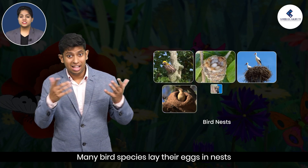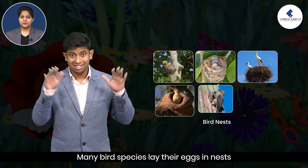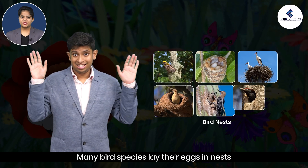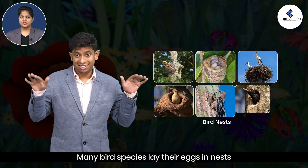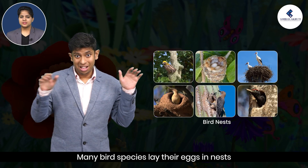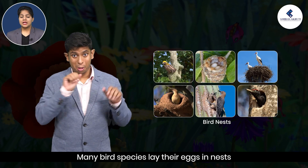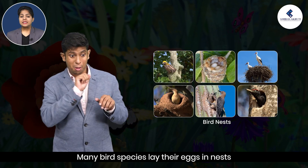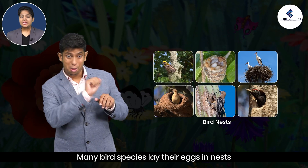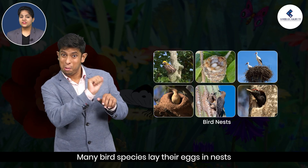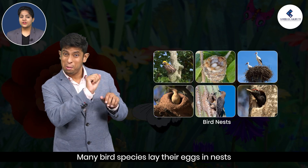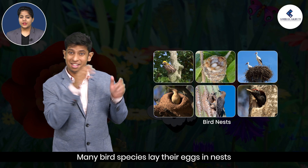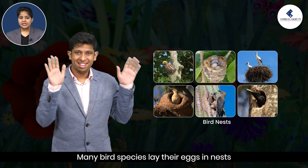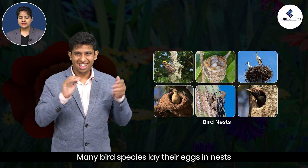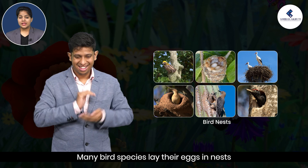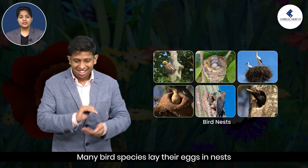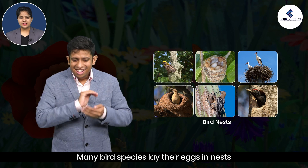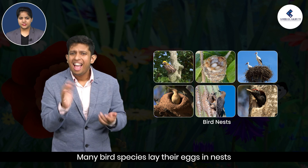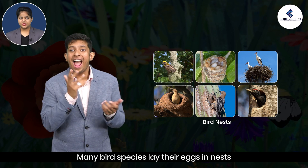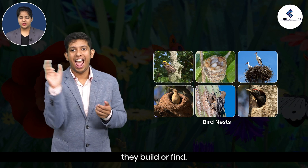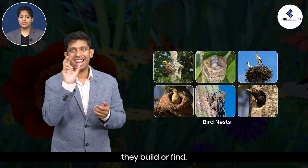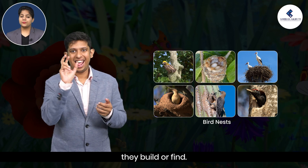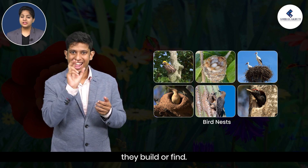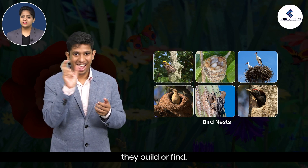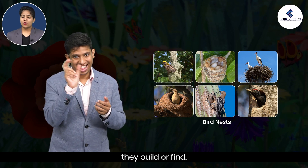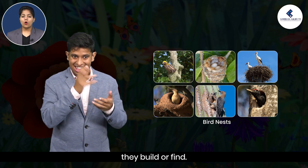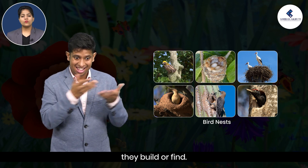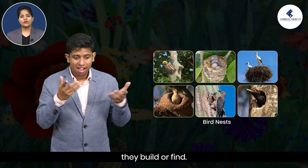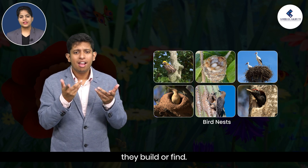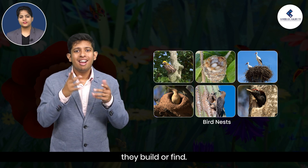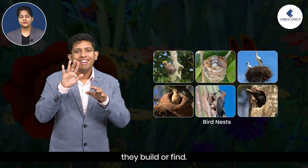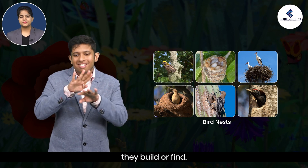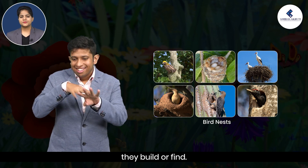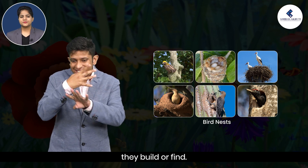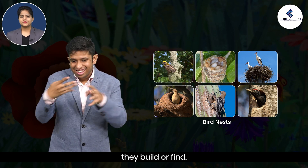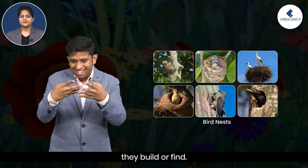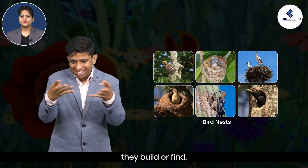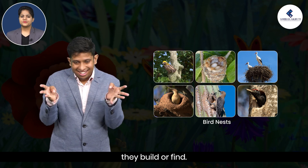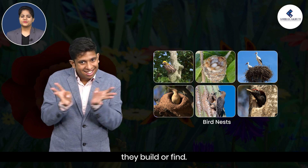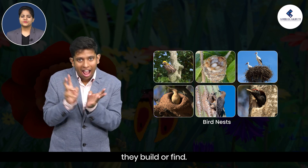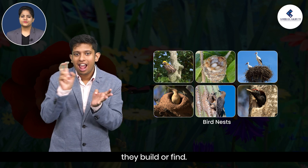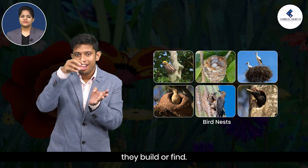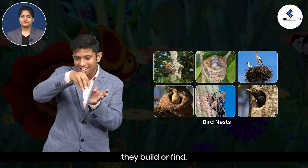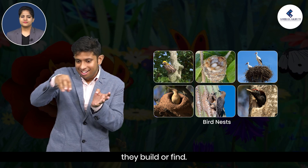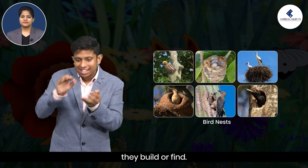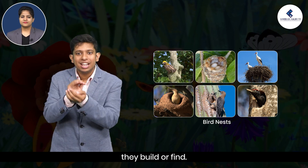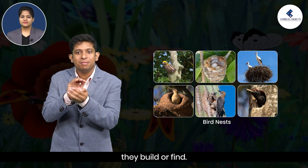Many bird species lay their eggs in nests they build or find.